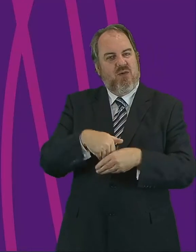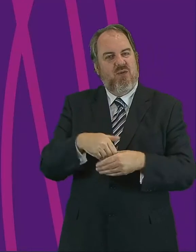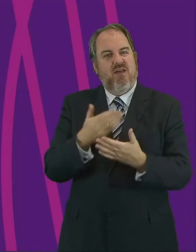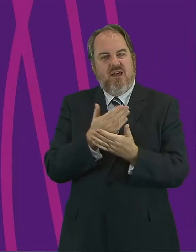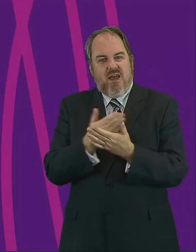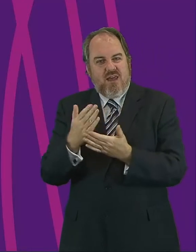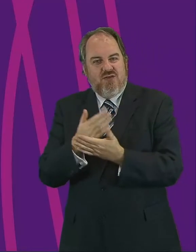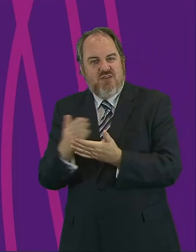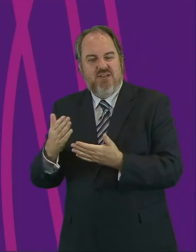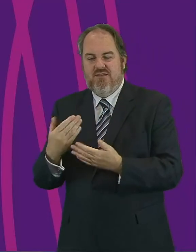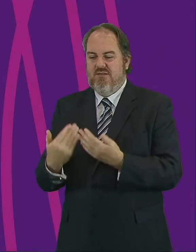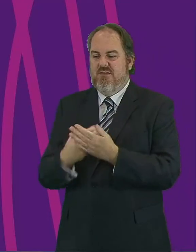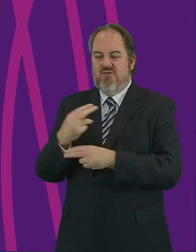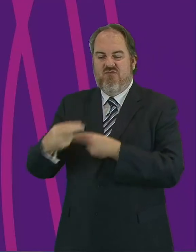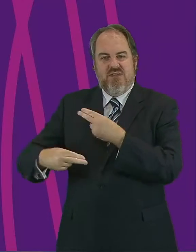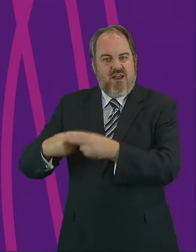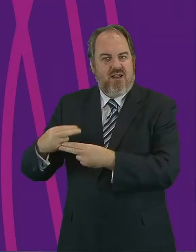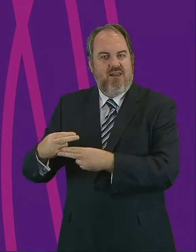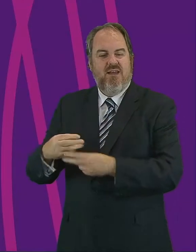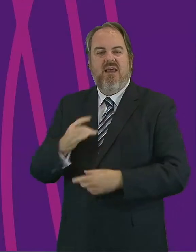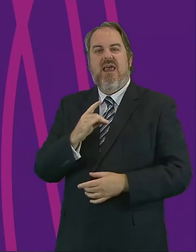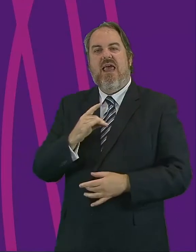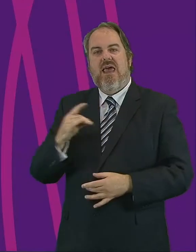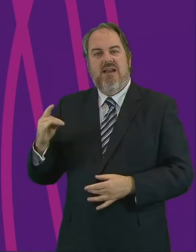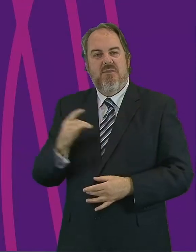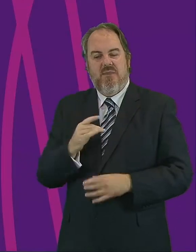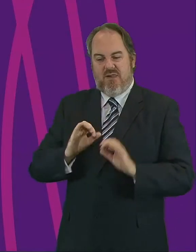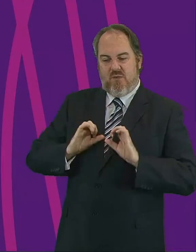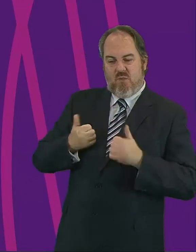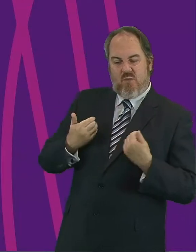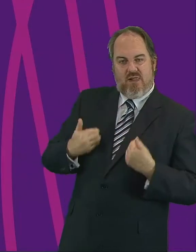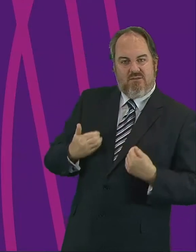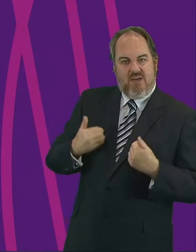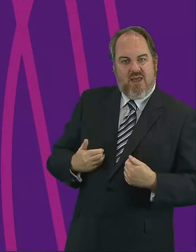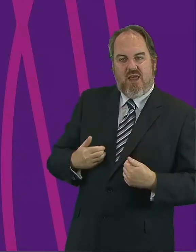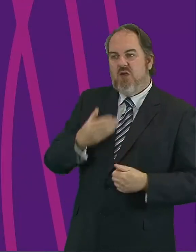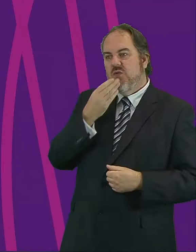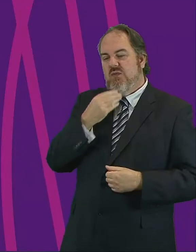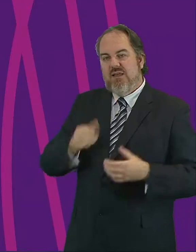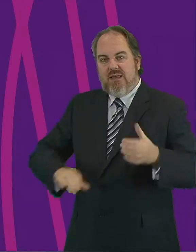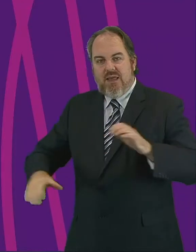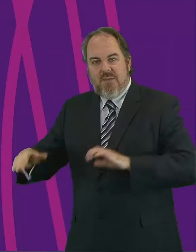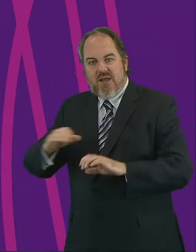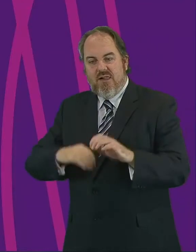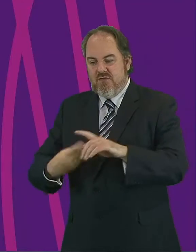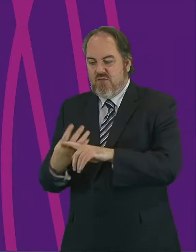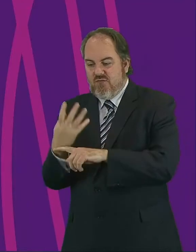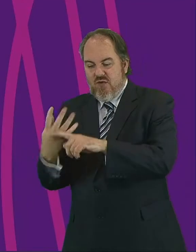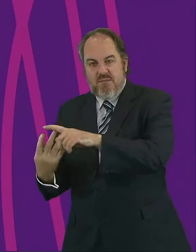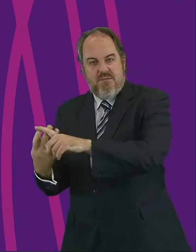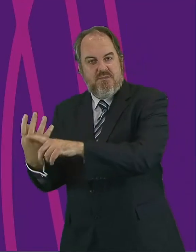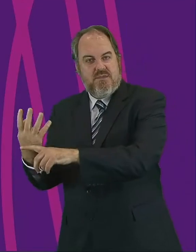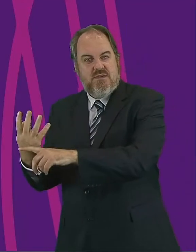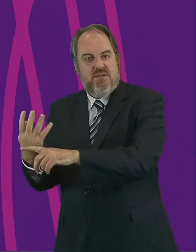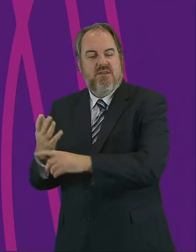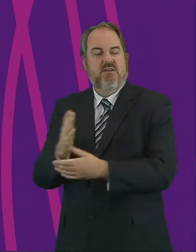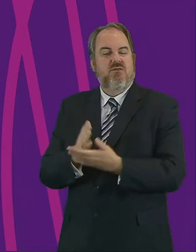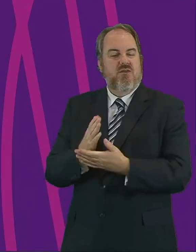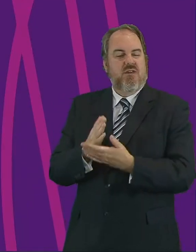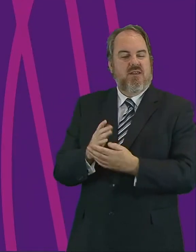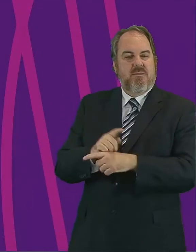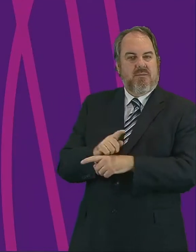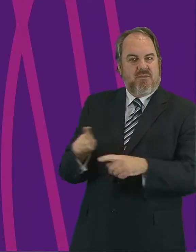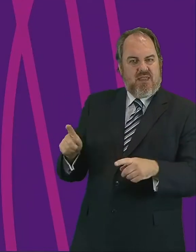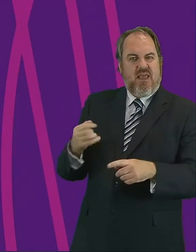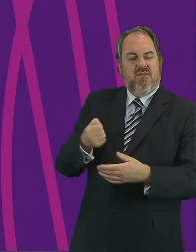recycling, animal welfare, and environmental matters such as pesticides. And page 82 also specifically mentions